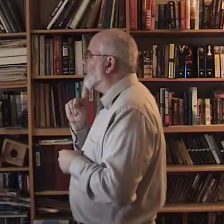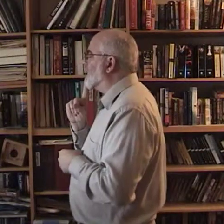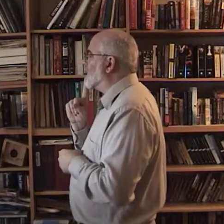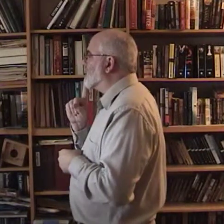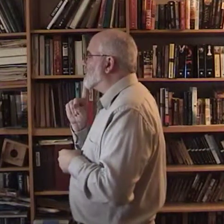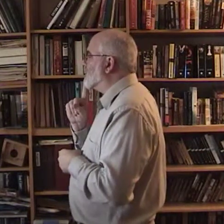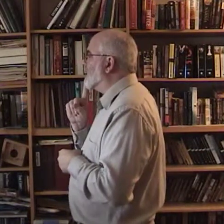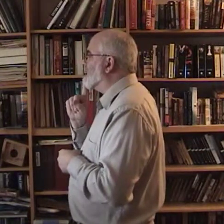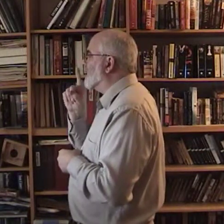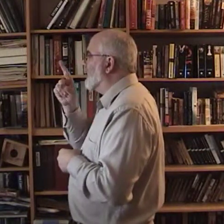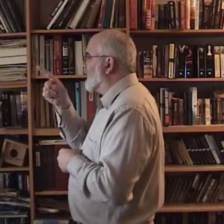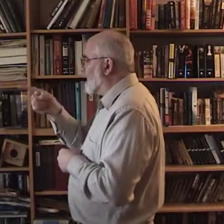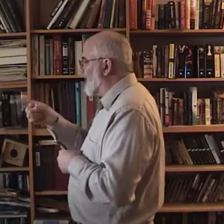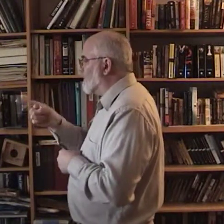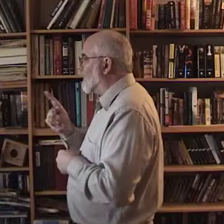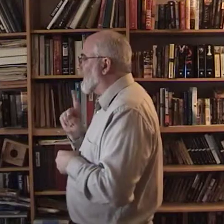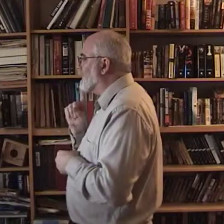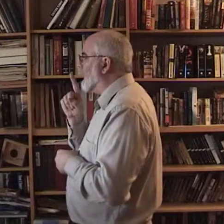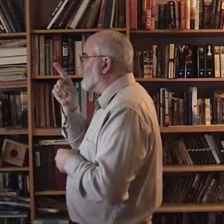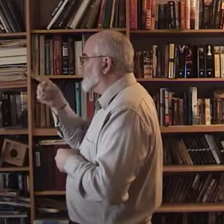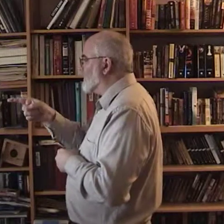the chin up like that, truly.